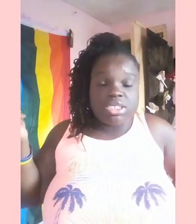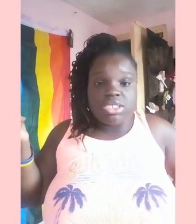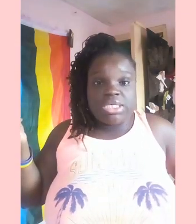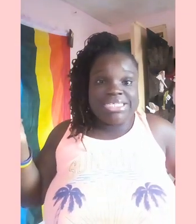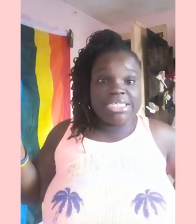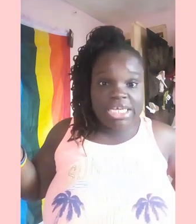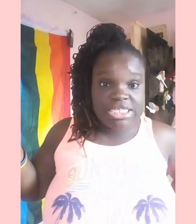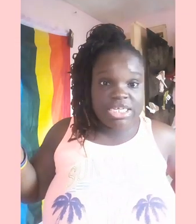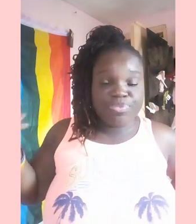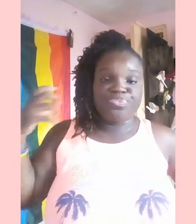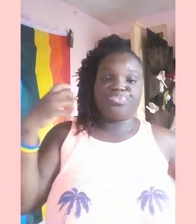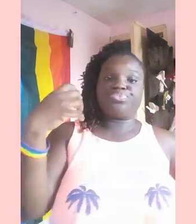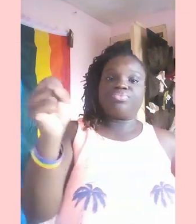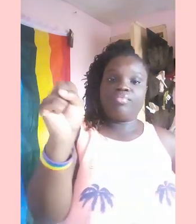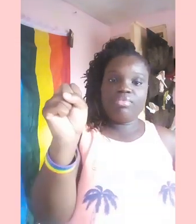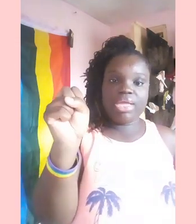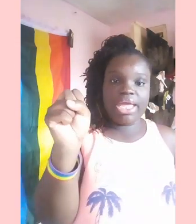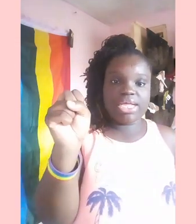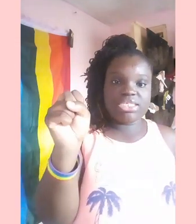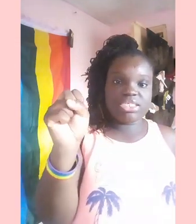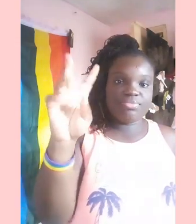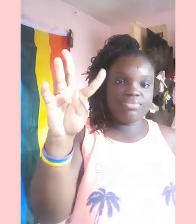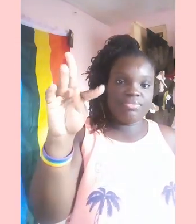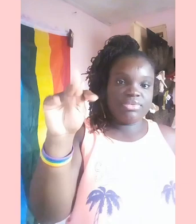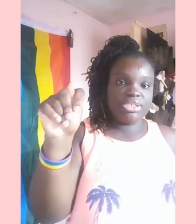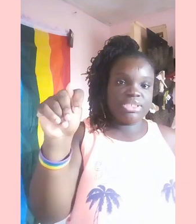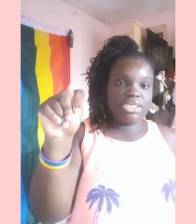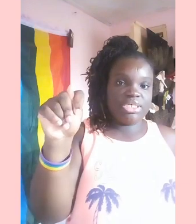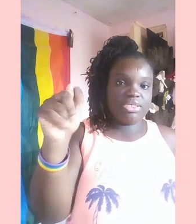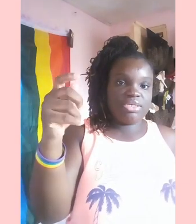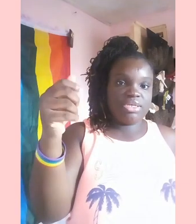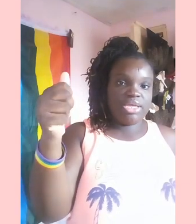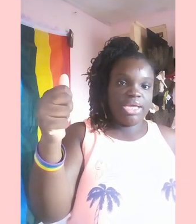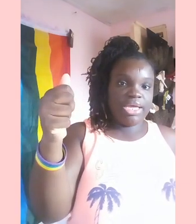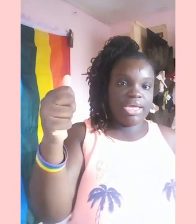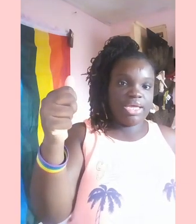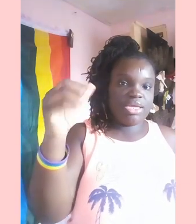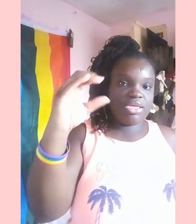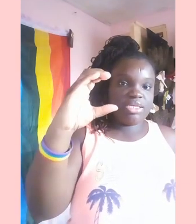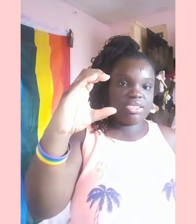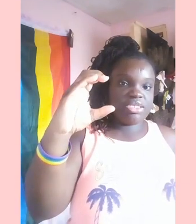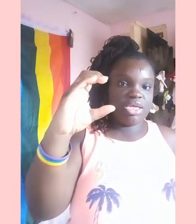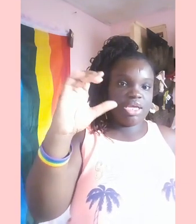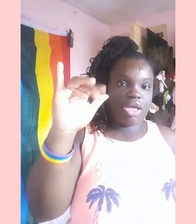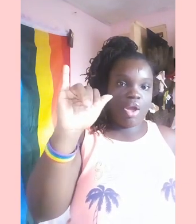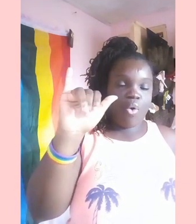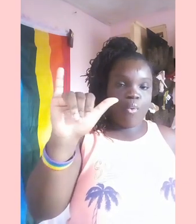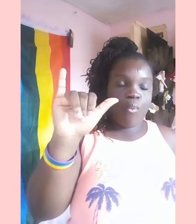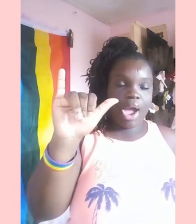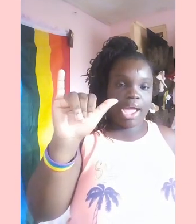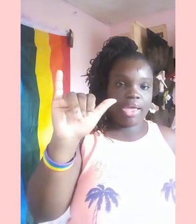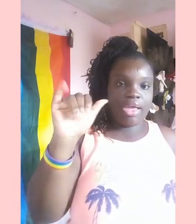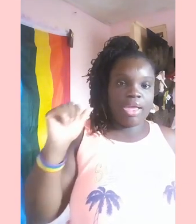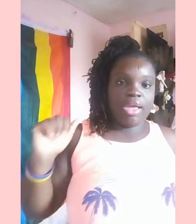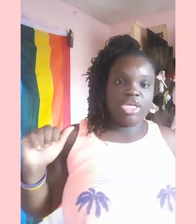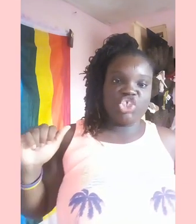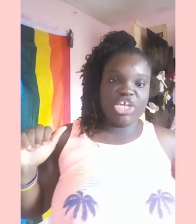Stacy, S-T-A-C-Y, S-H-E-L-L-Y.